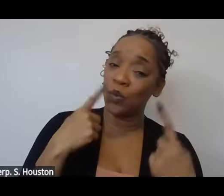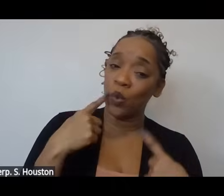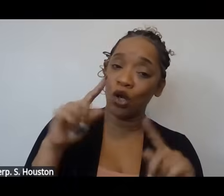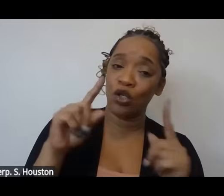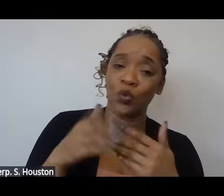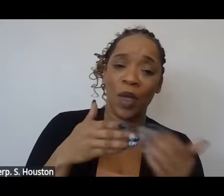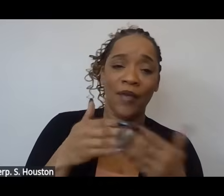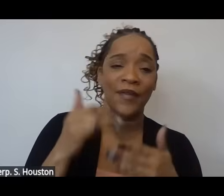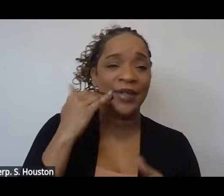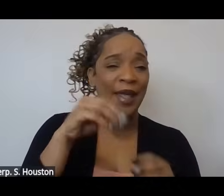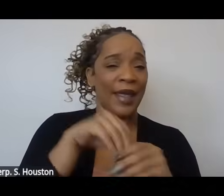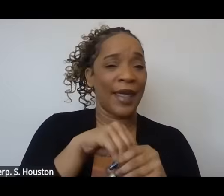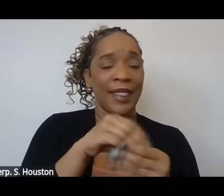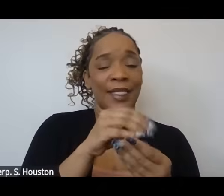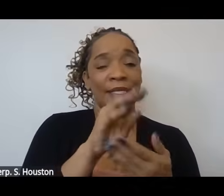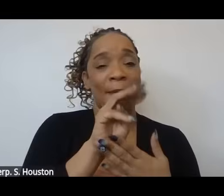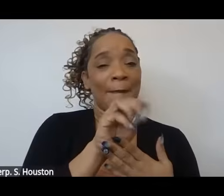out sheet,